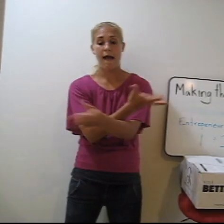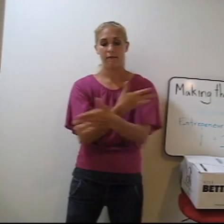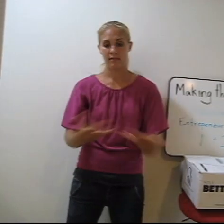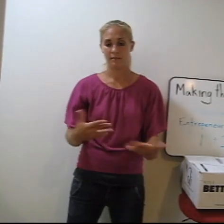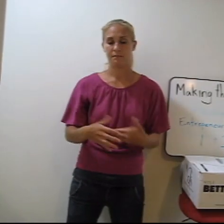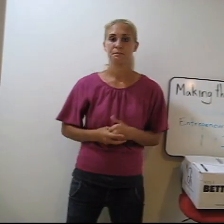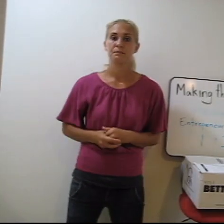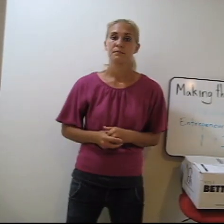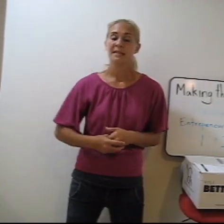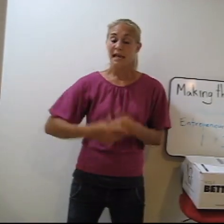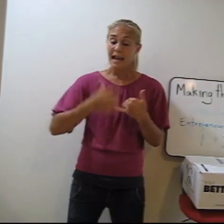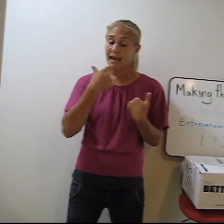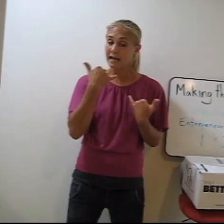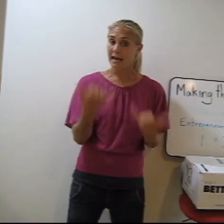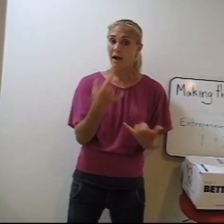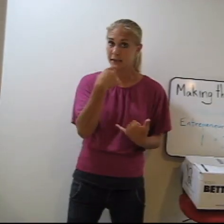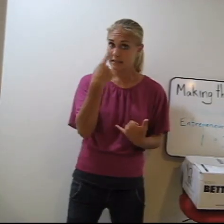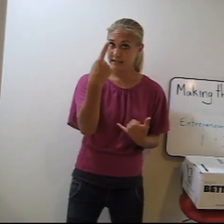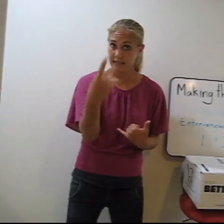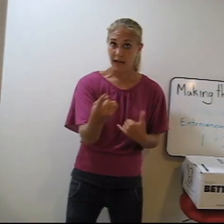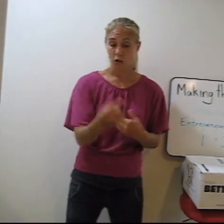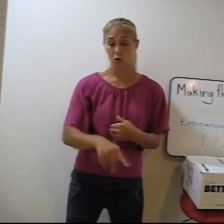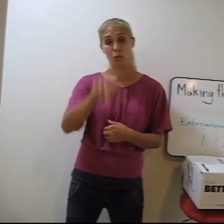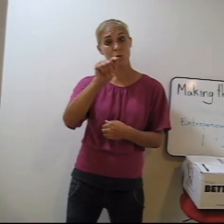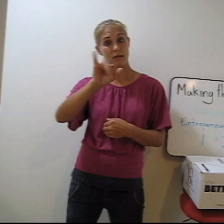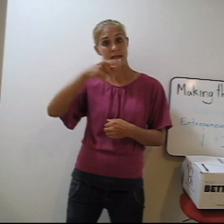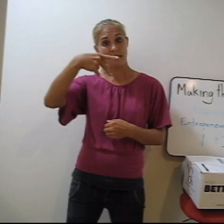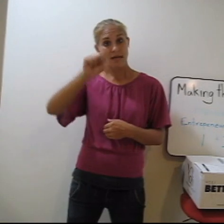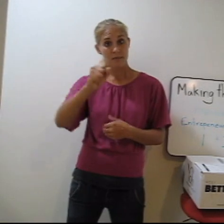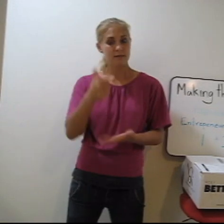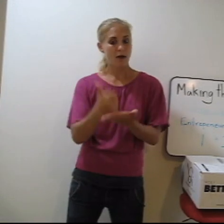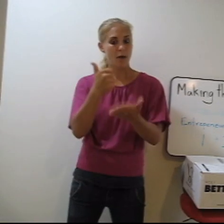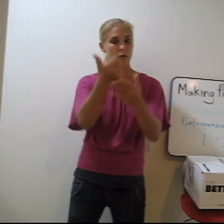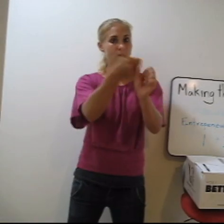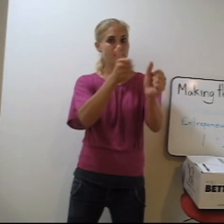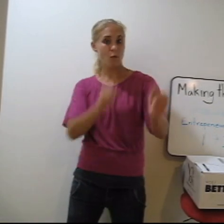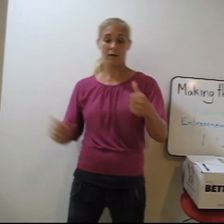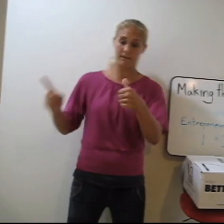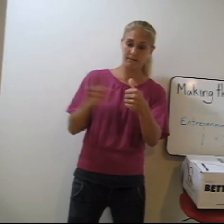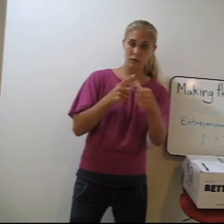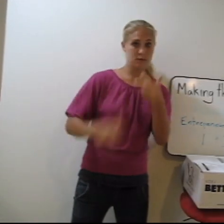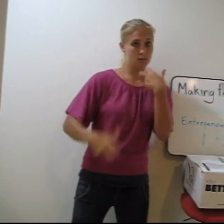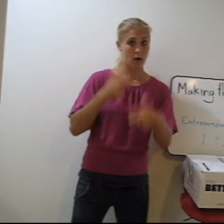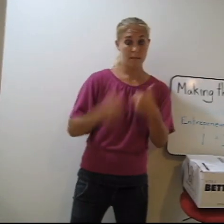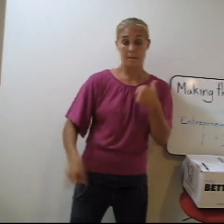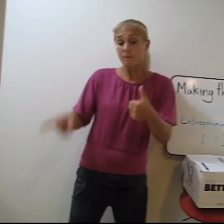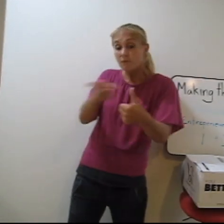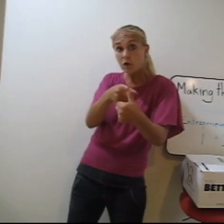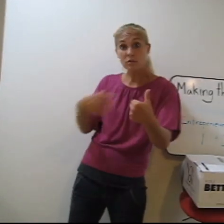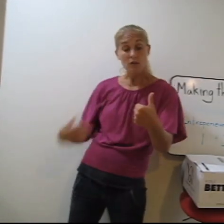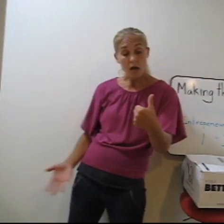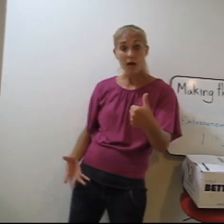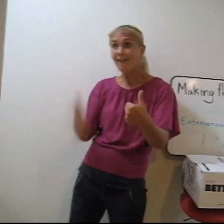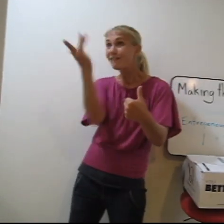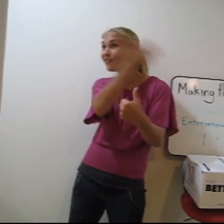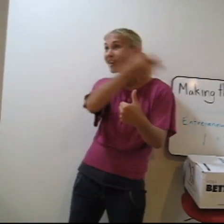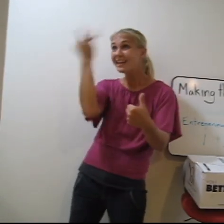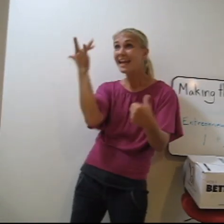Let me give you some critical tips for helping you step around landmine number one. Here's number one. Forget everything you know. Be